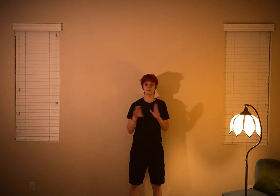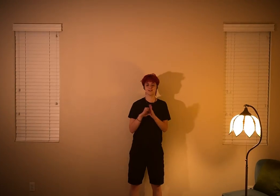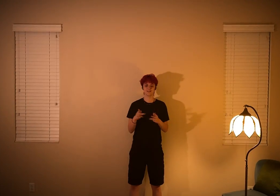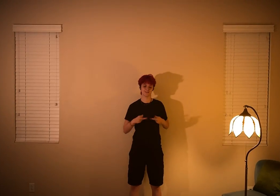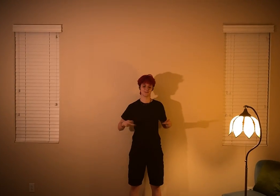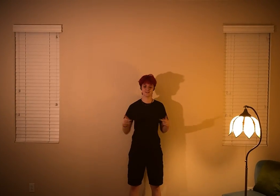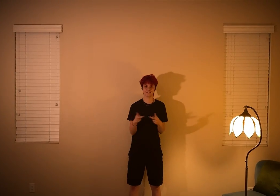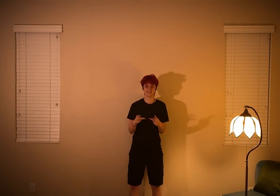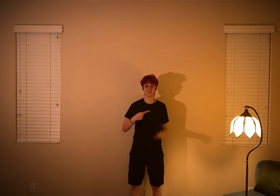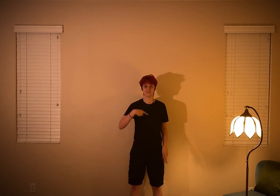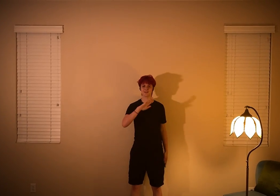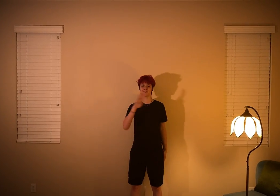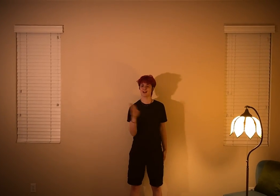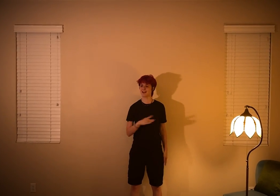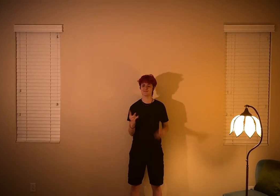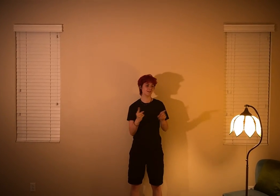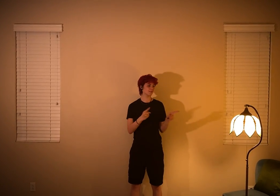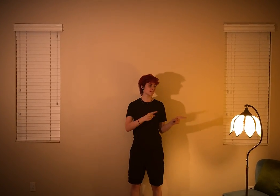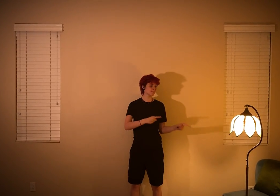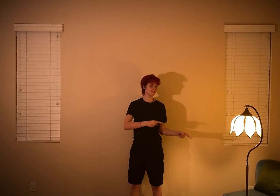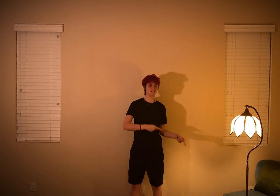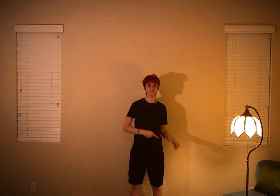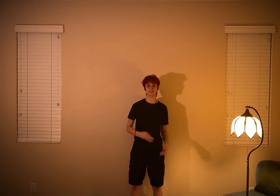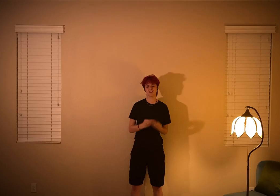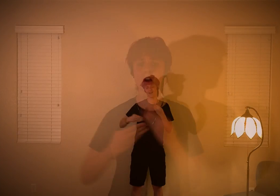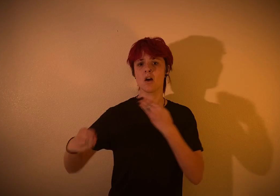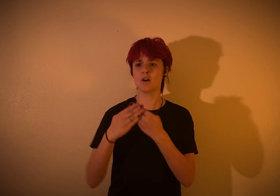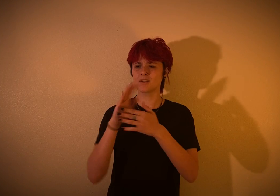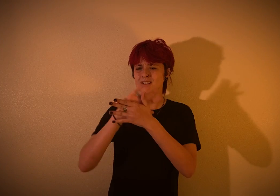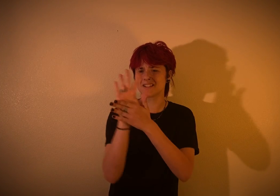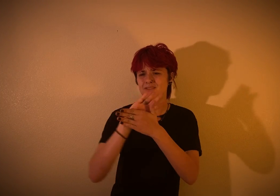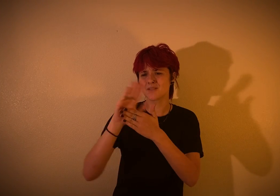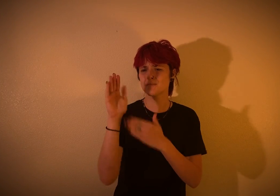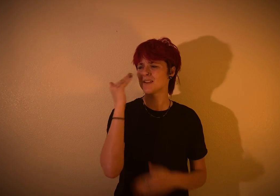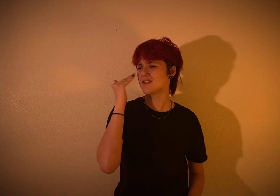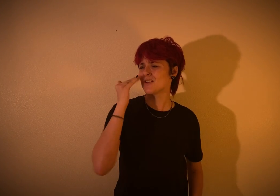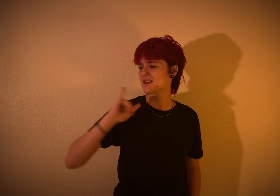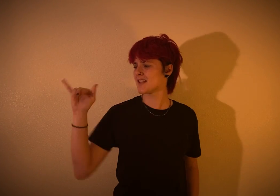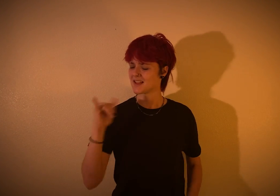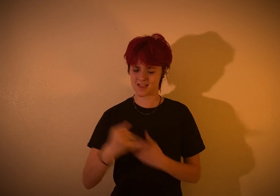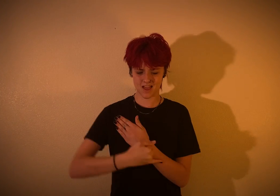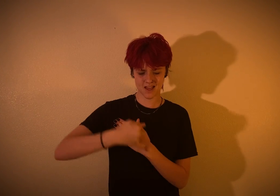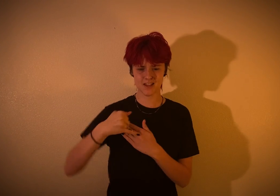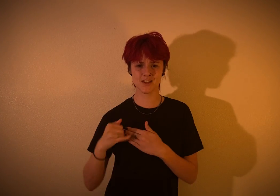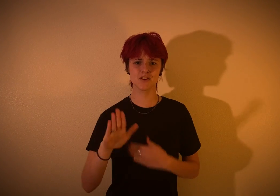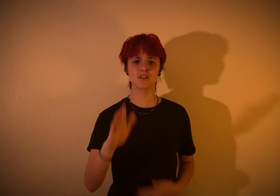Pictures of places though I've never been. All seem familiar like lines on your